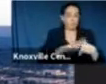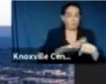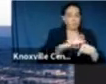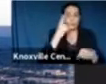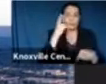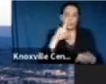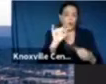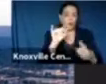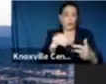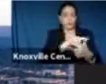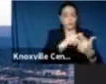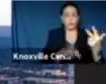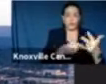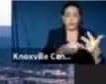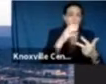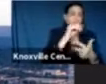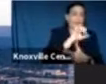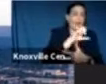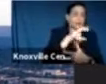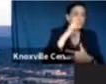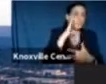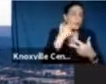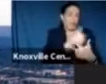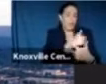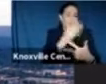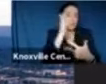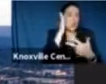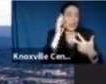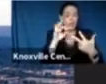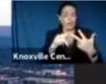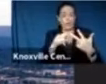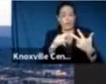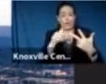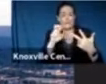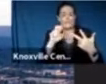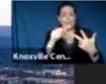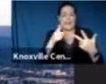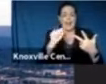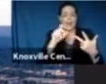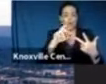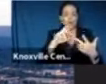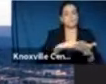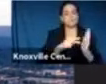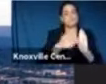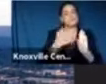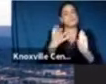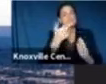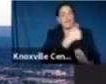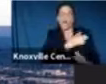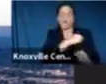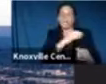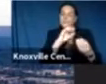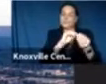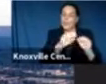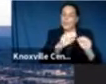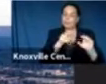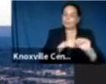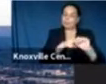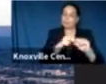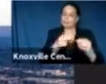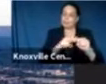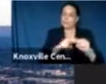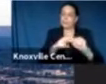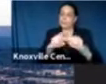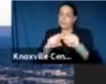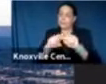or hospitalizations. That said, hospitalizations are slowly trending up. After speaking with our hospital partners, they stated this